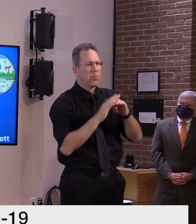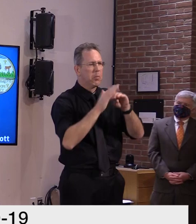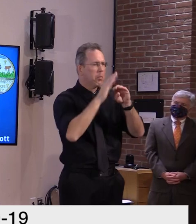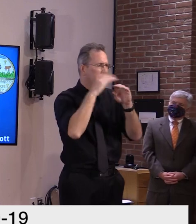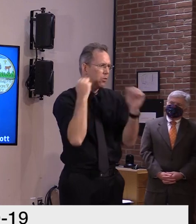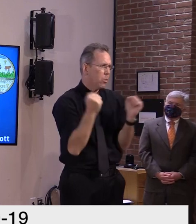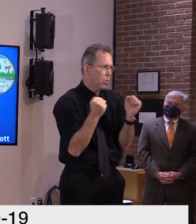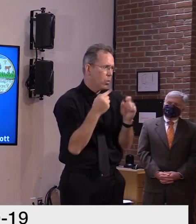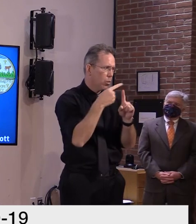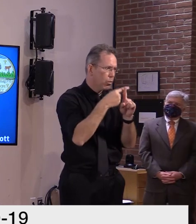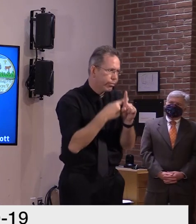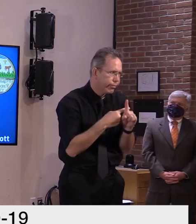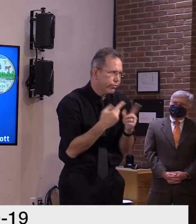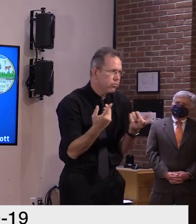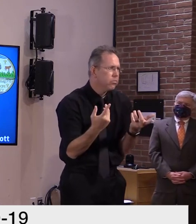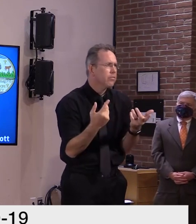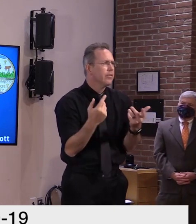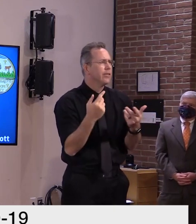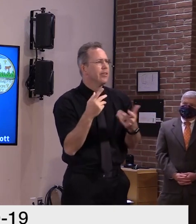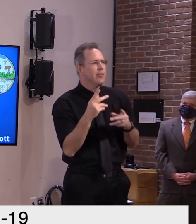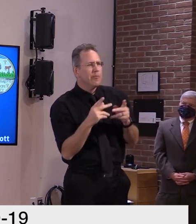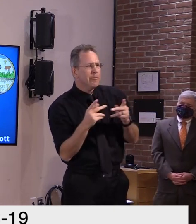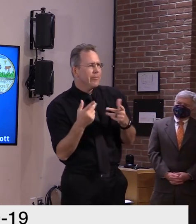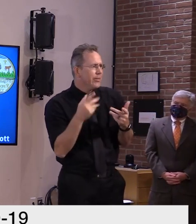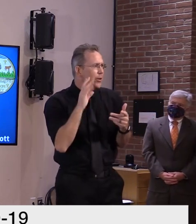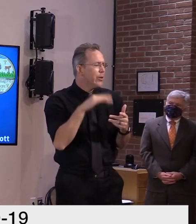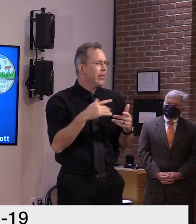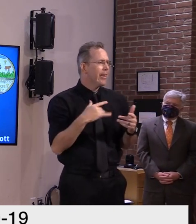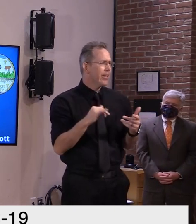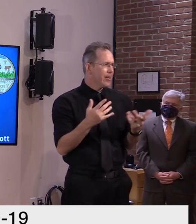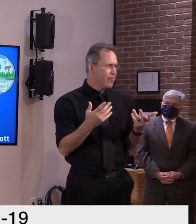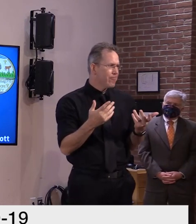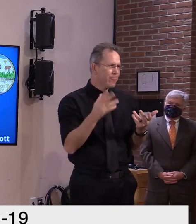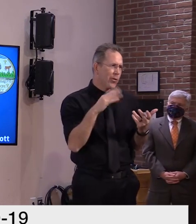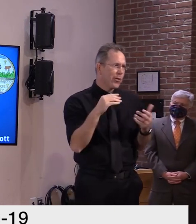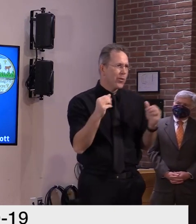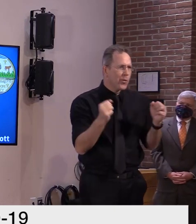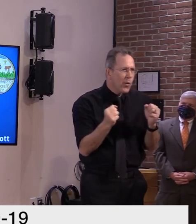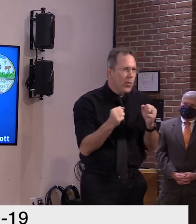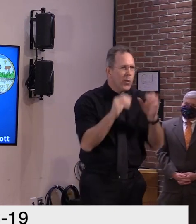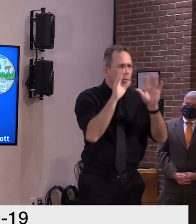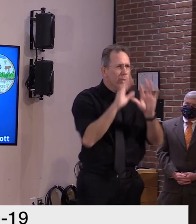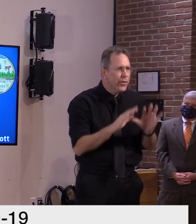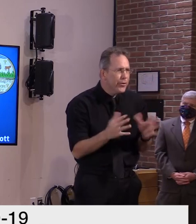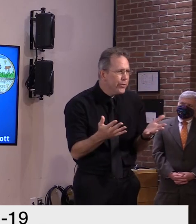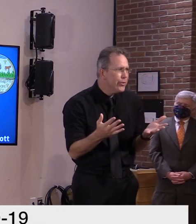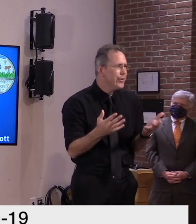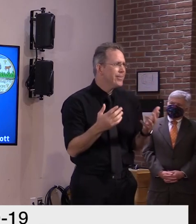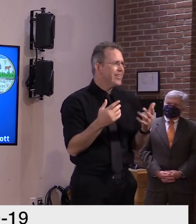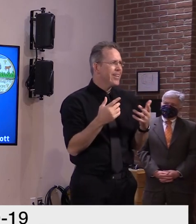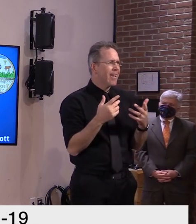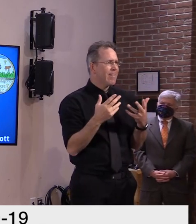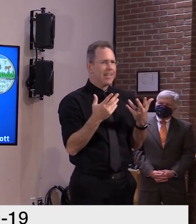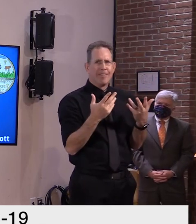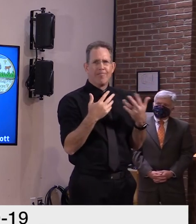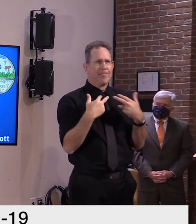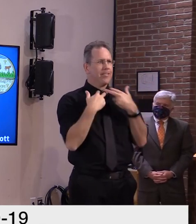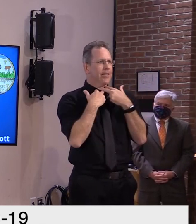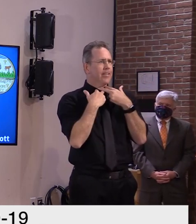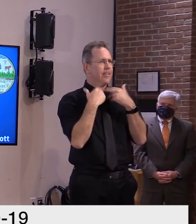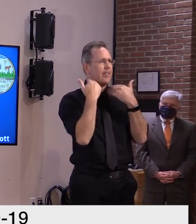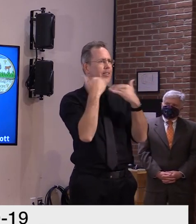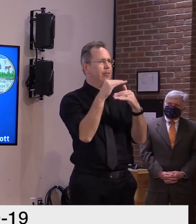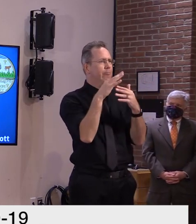weather, the ventilation, the tendency to be crowded, sometimes to not have a mask on if you're with familiar